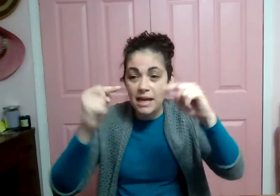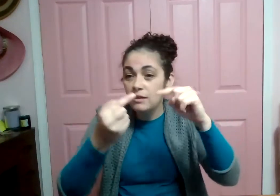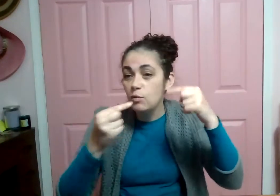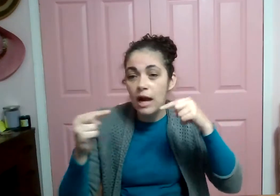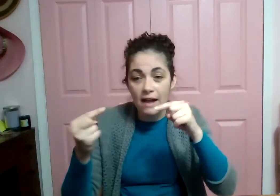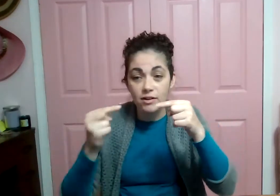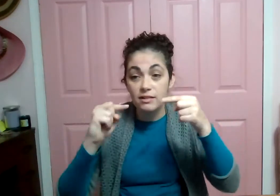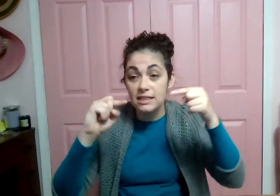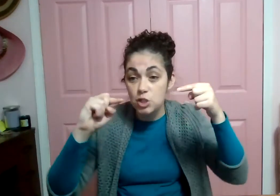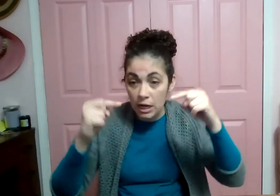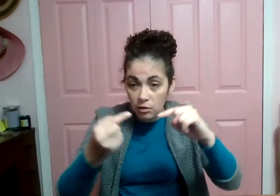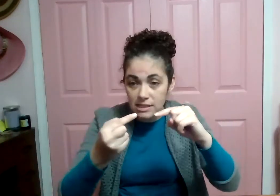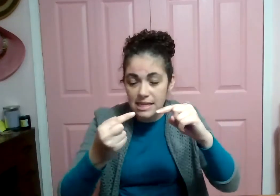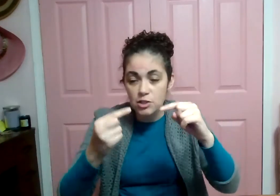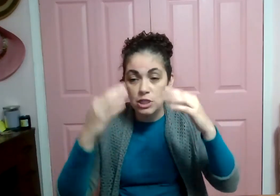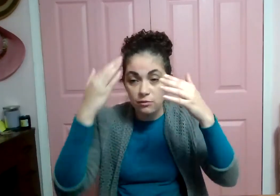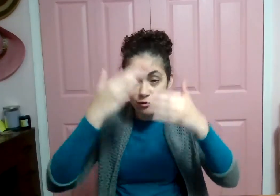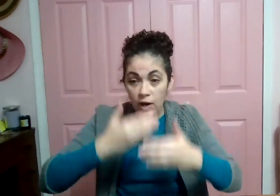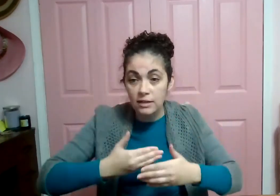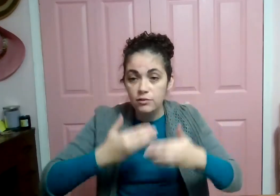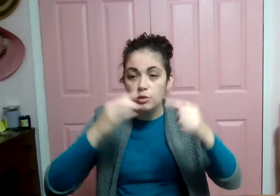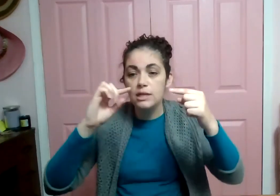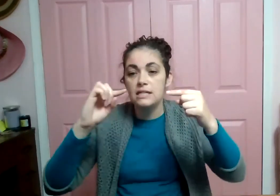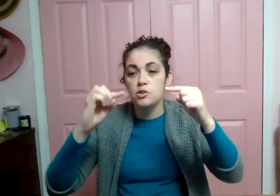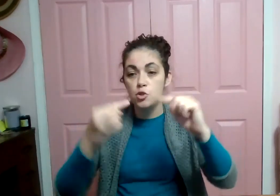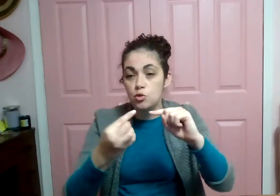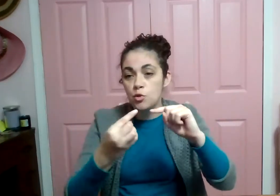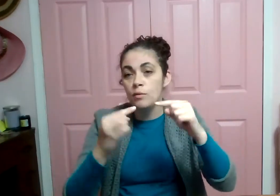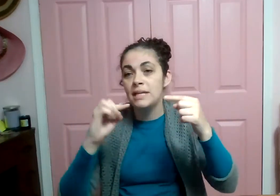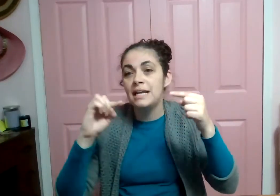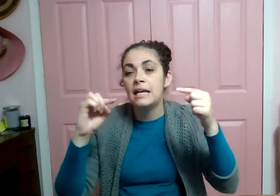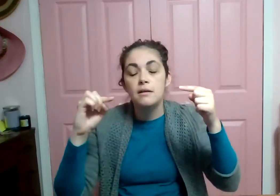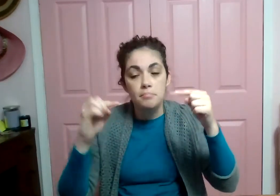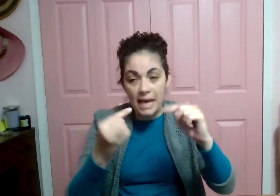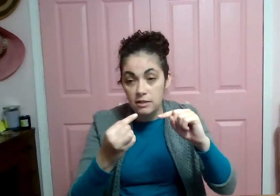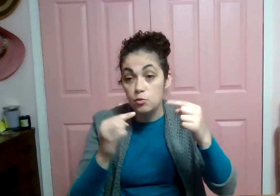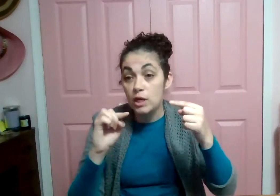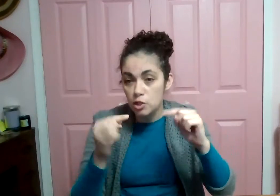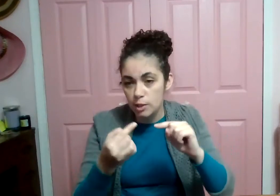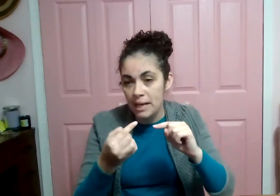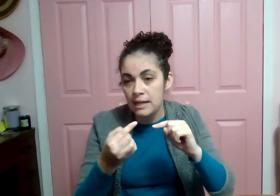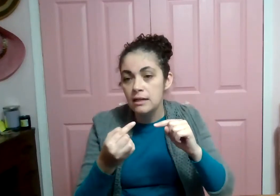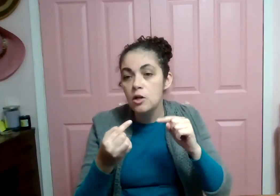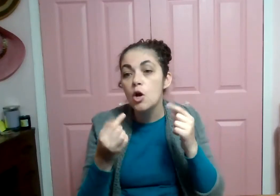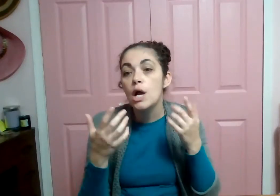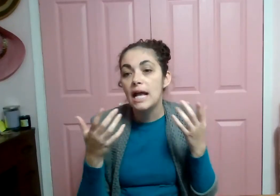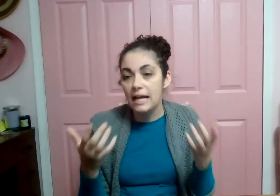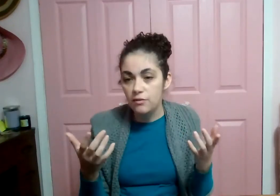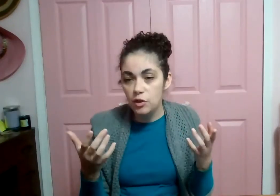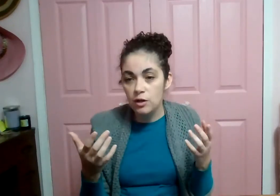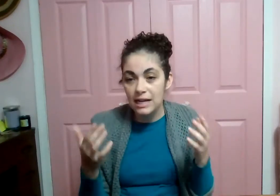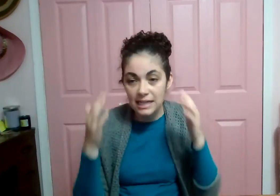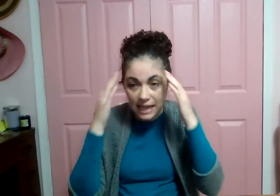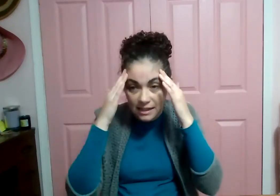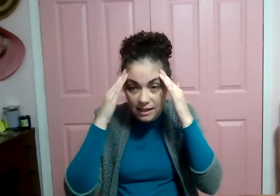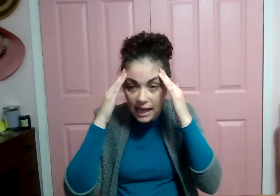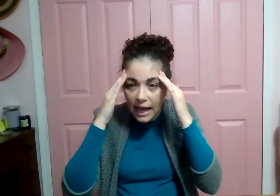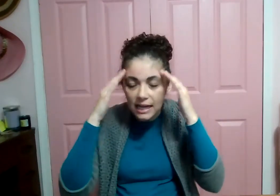pain wherever. Generalization in front of you is neutral, meaning pain. Where's your pain? If they're indicating like a headache,